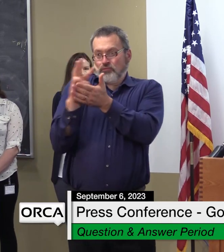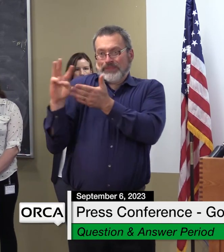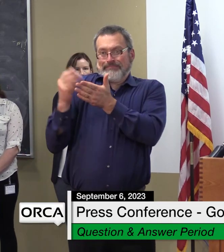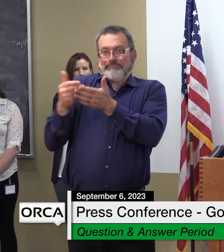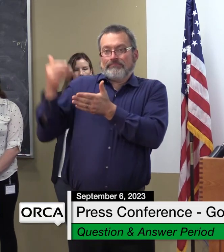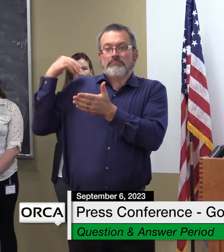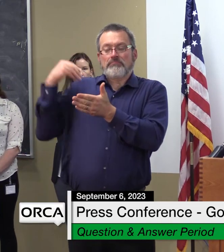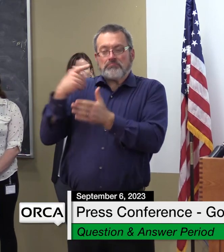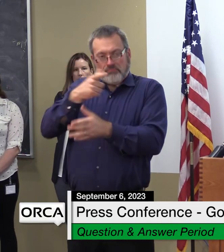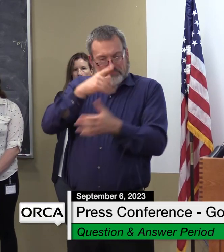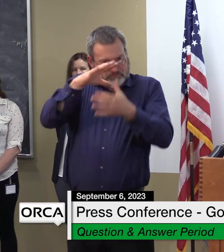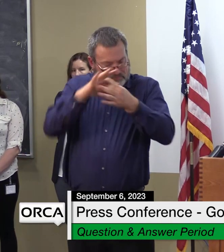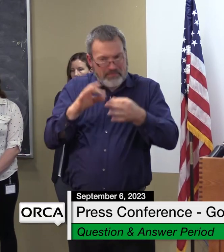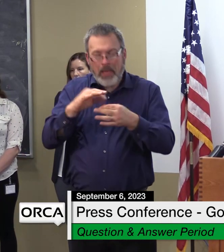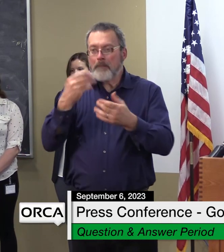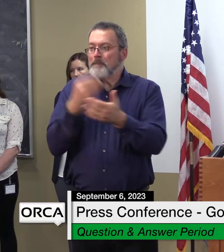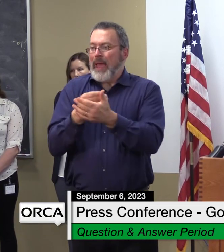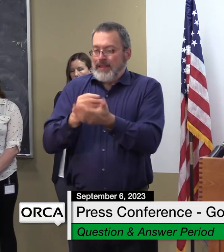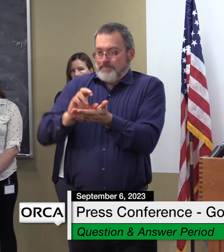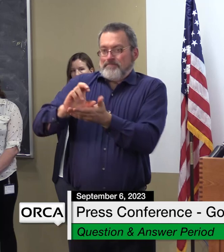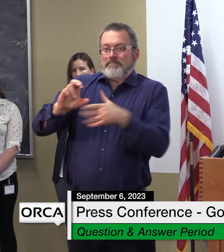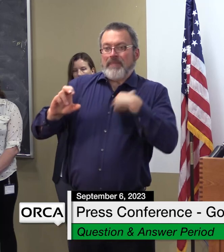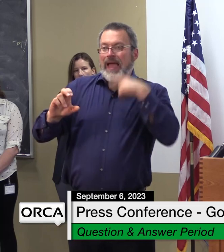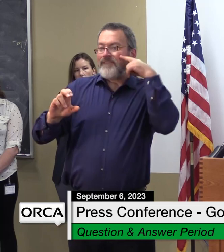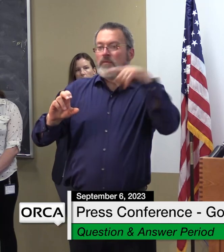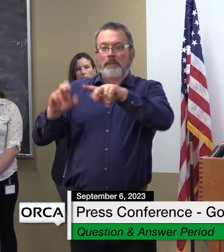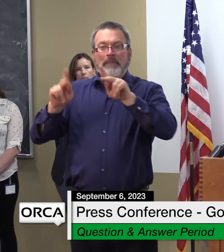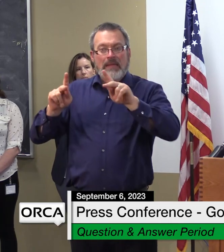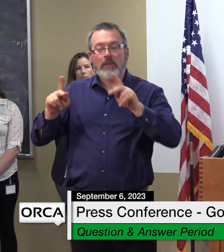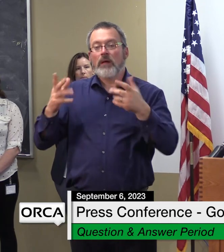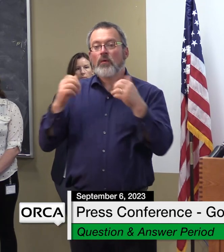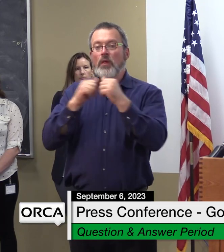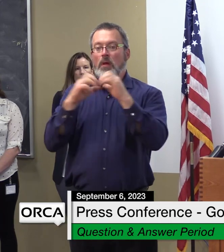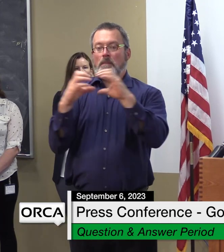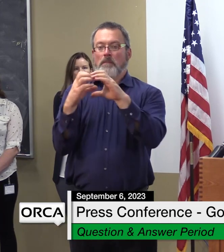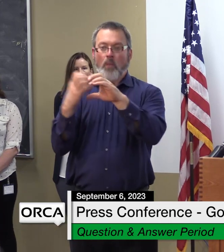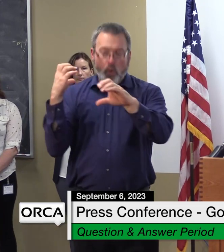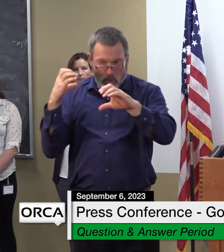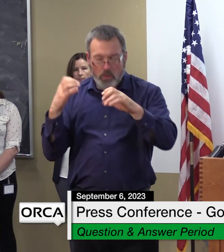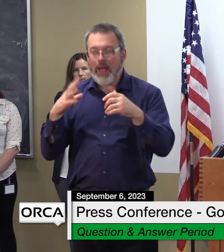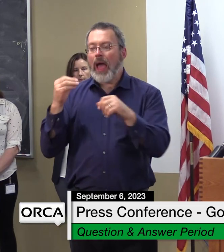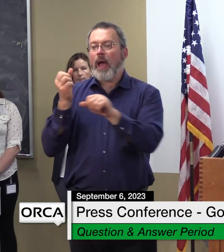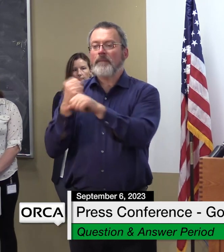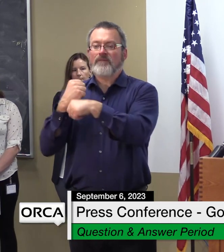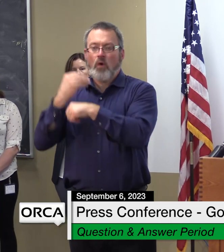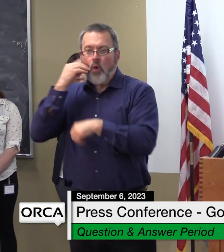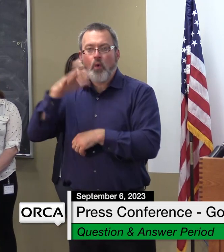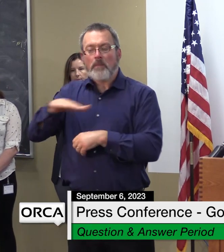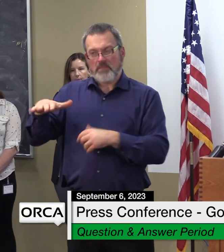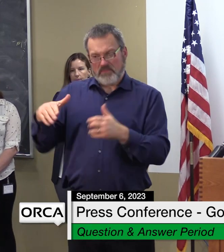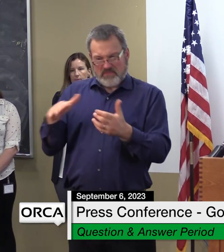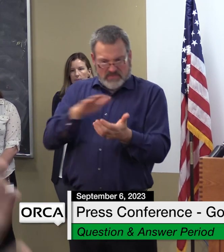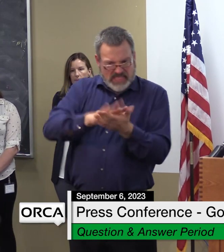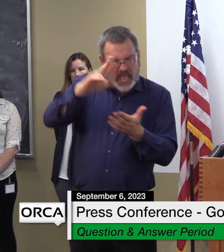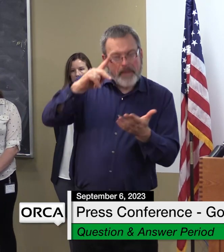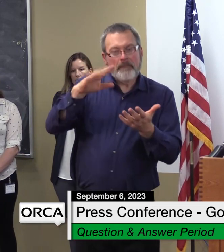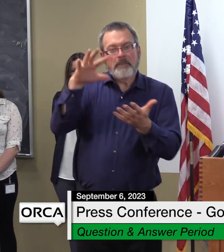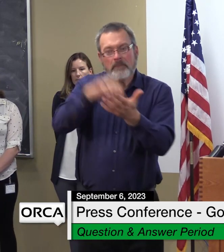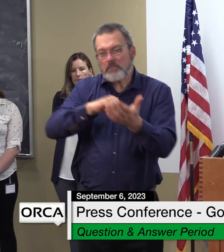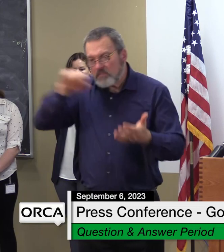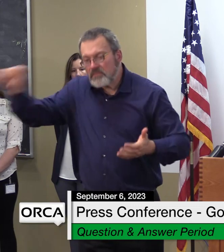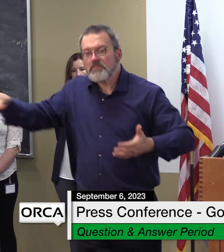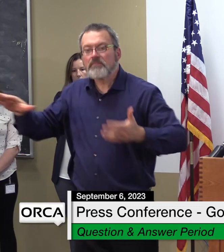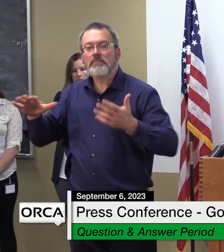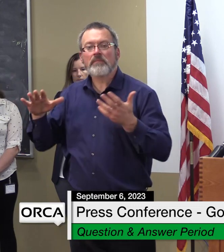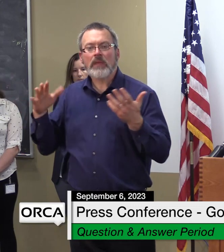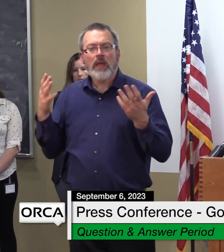folks in mobile homes and manufactured homes to clean them up and to remove them. I think people have